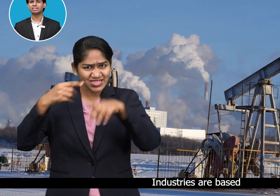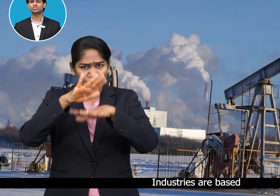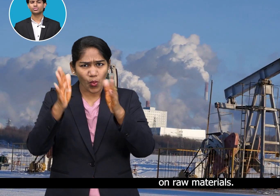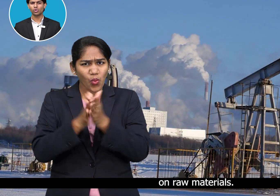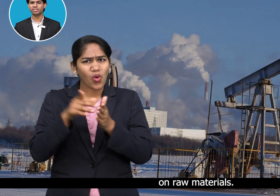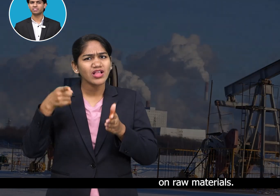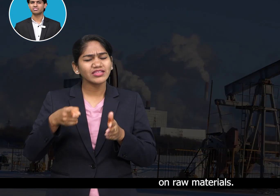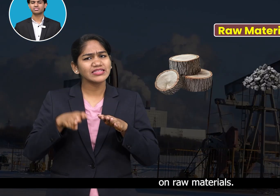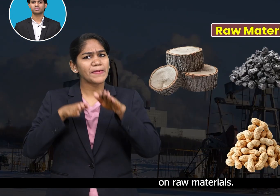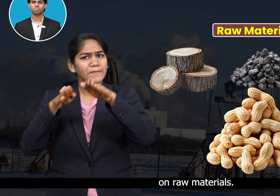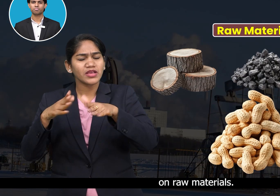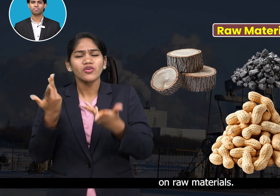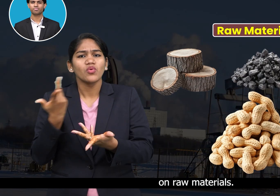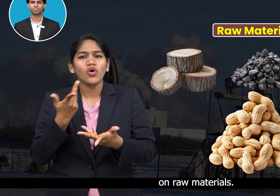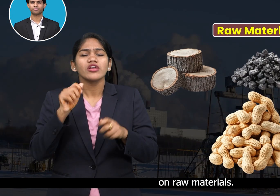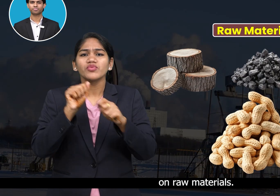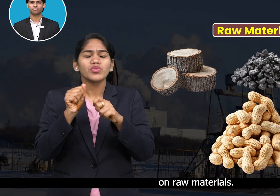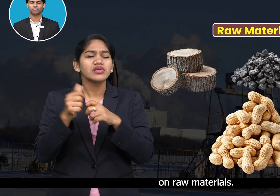Industries are based on raw materials.